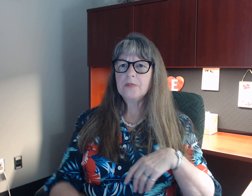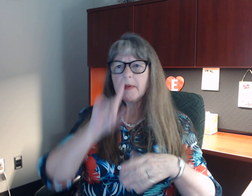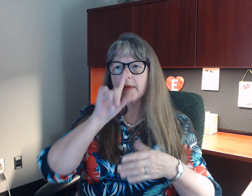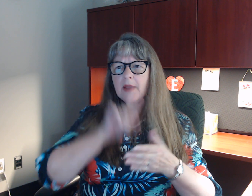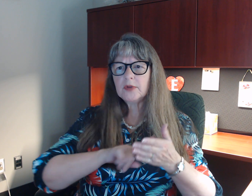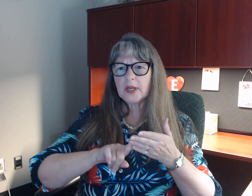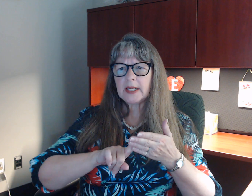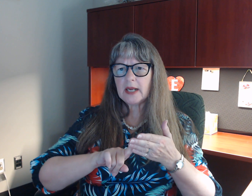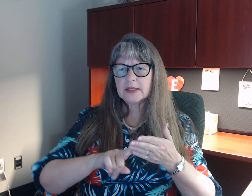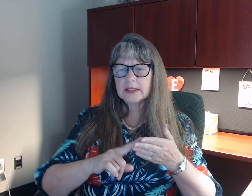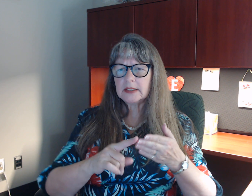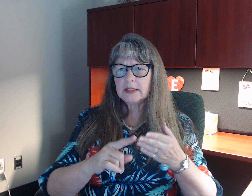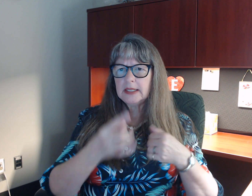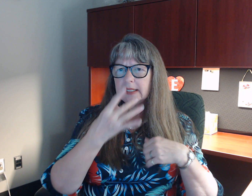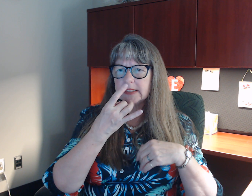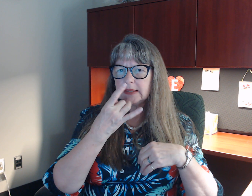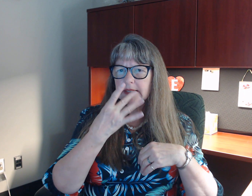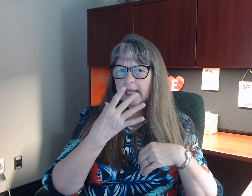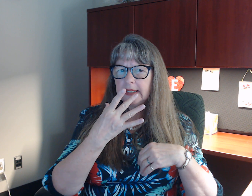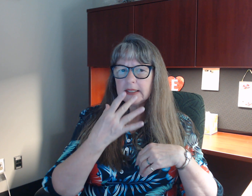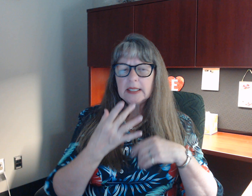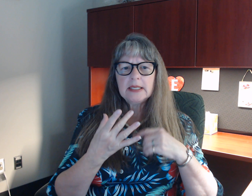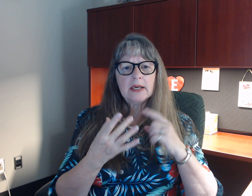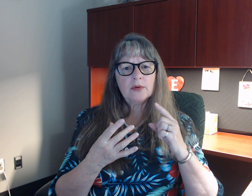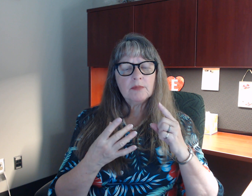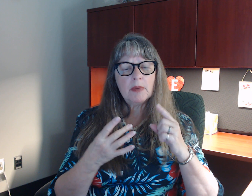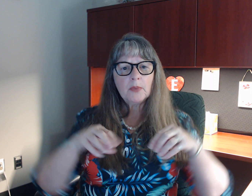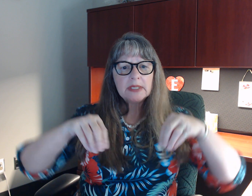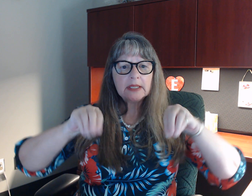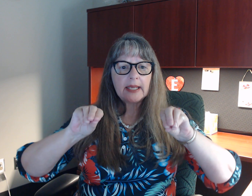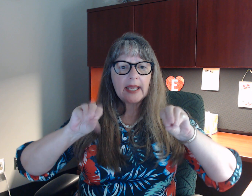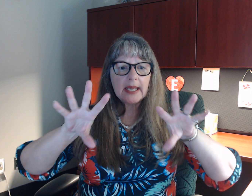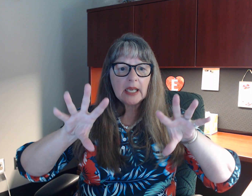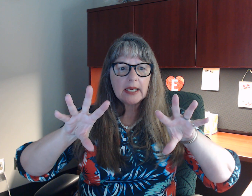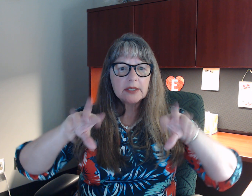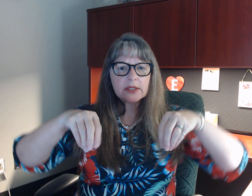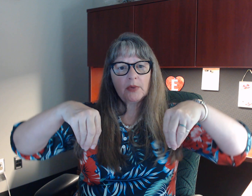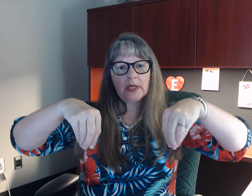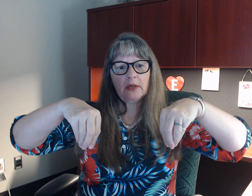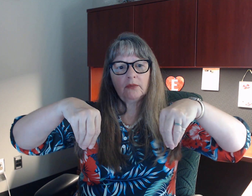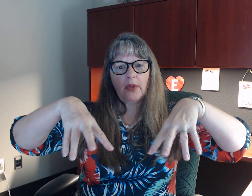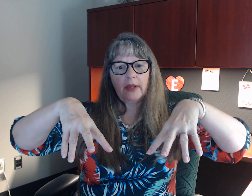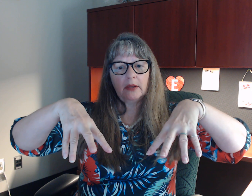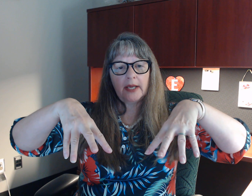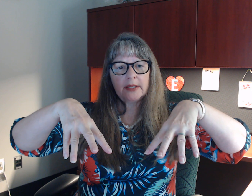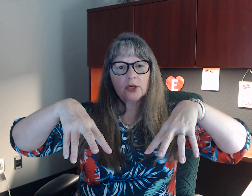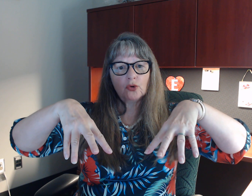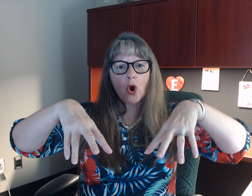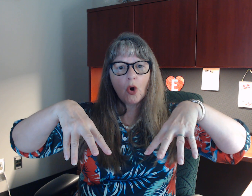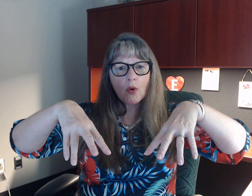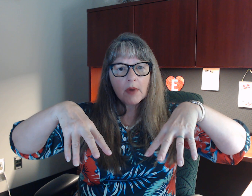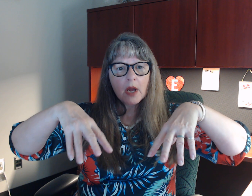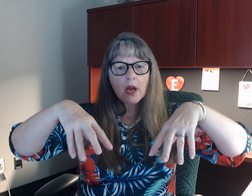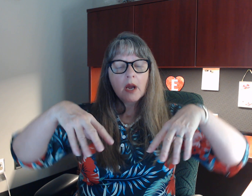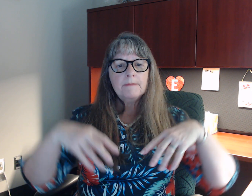Maybe you have to check it out. Does a light? Now, remember we did like headlights and we did like lights in your home, or